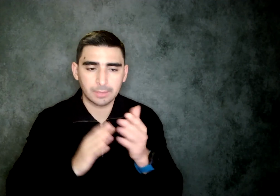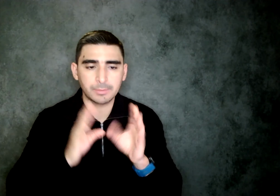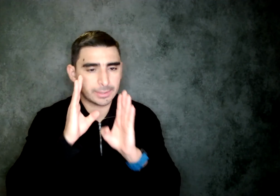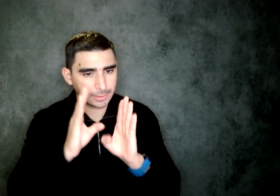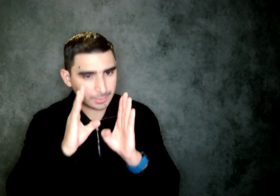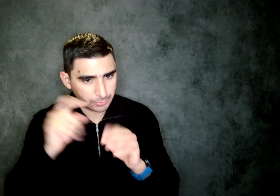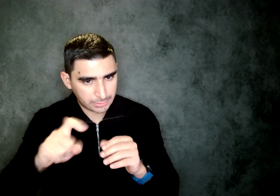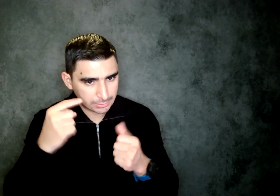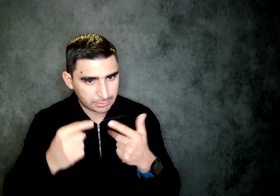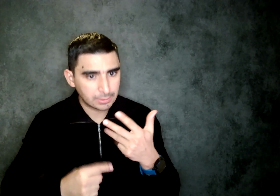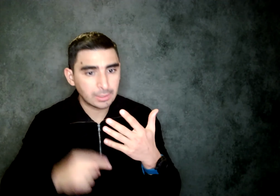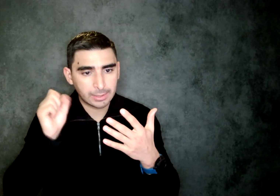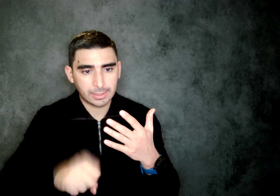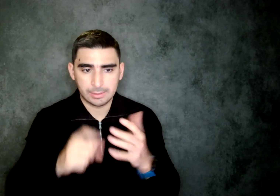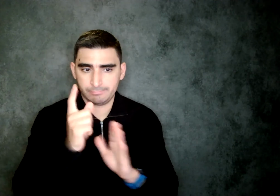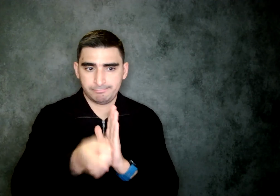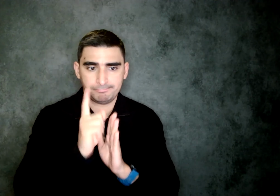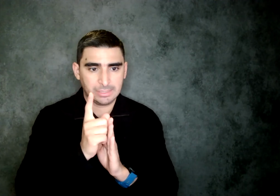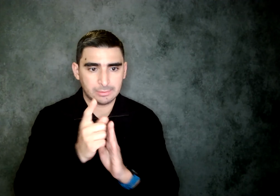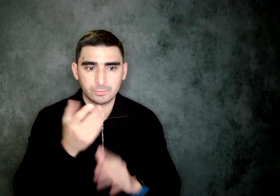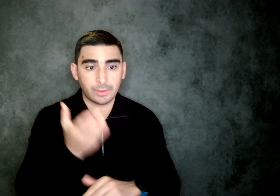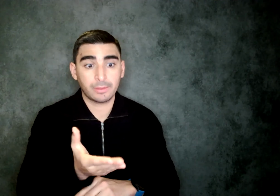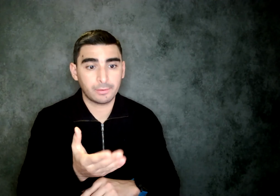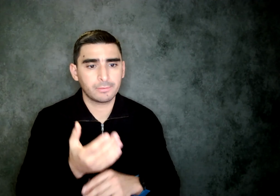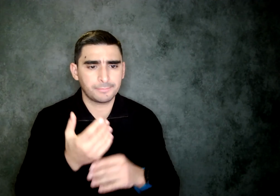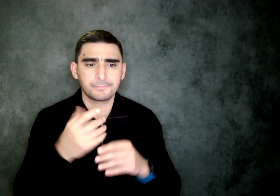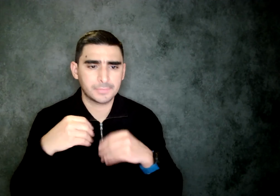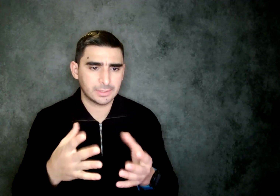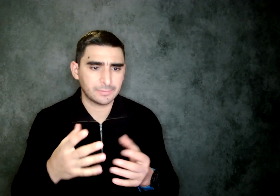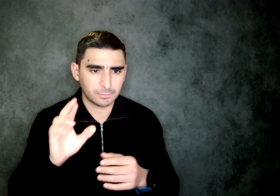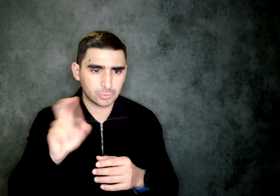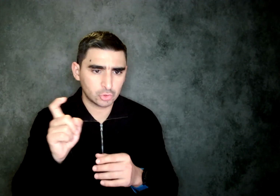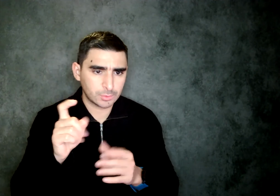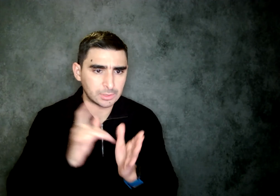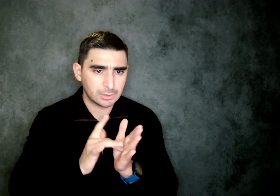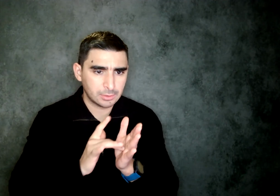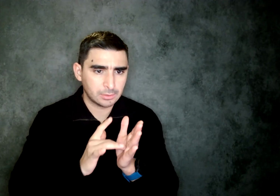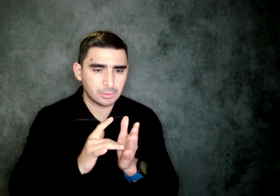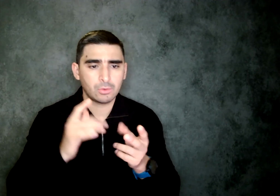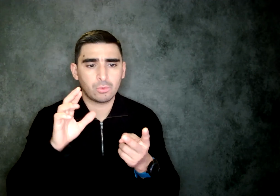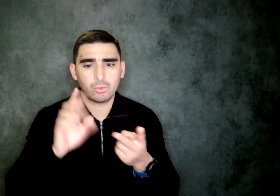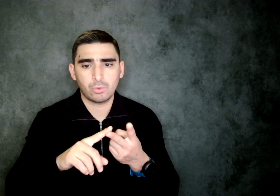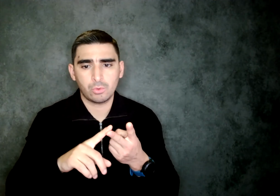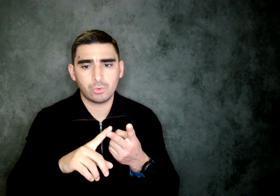be addressed on the spot. In other words, there would be prescribing physicians or